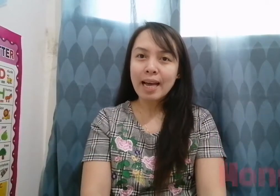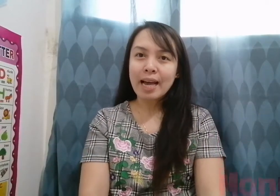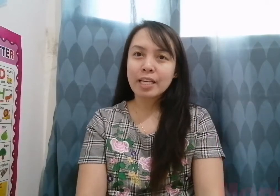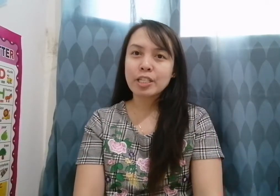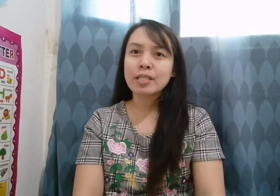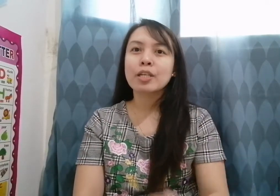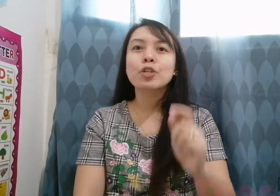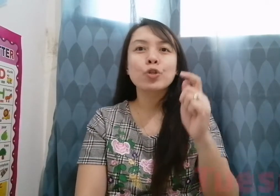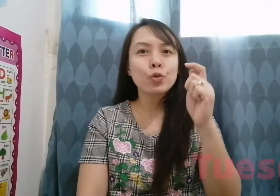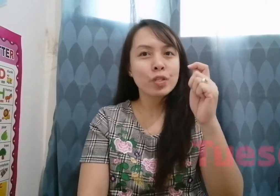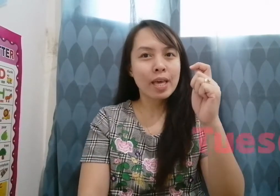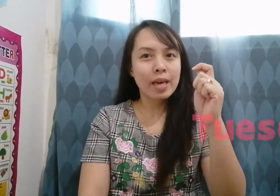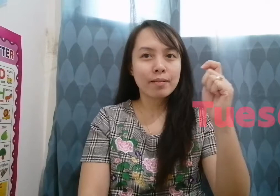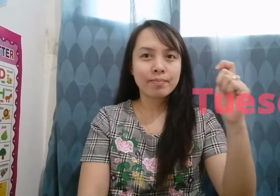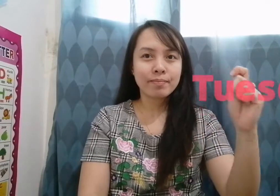Al-Thulatha is Tuesday.